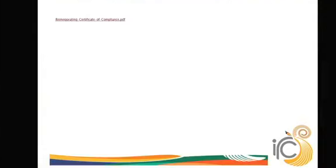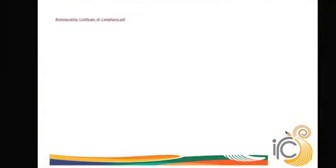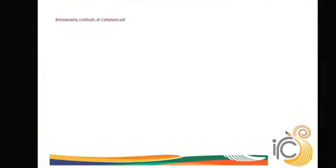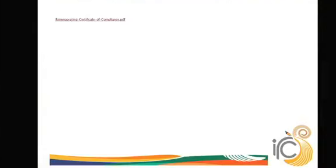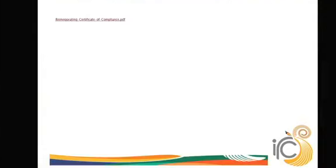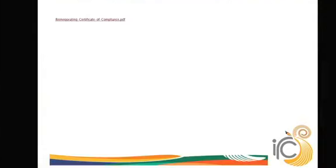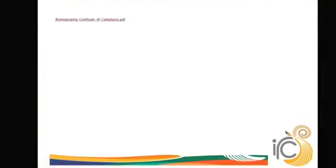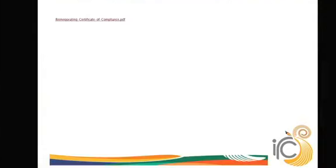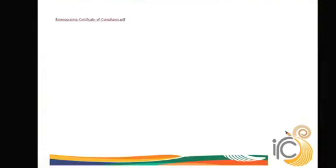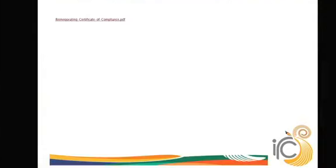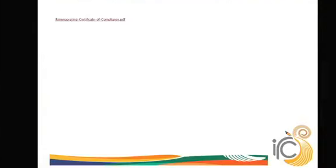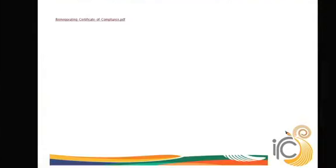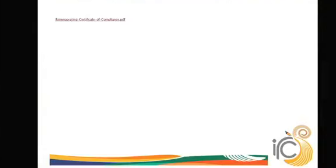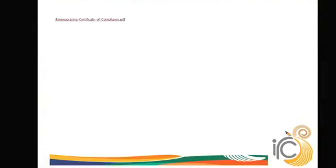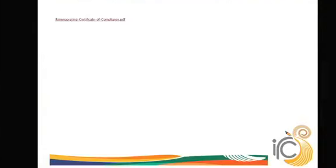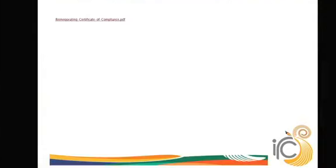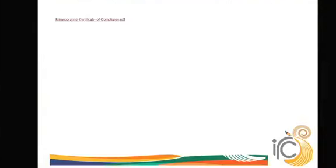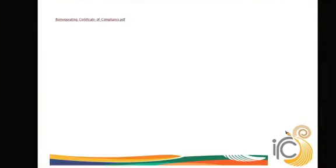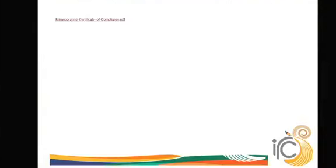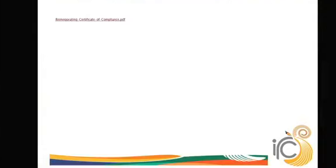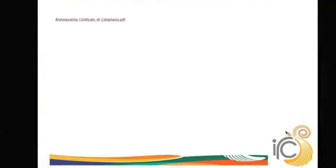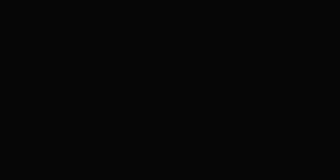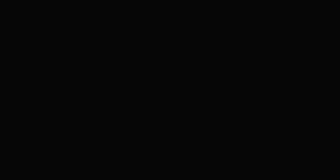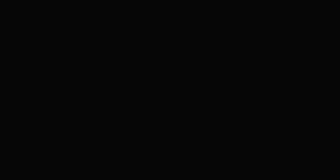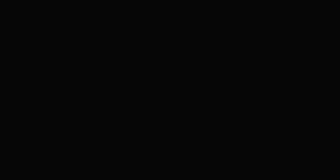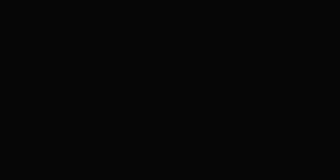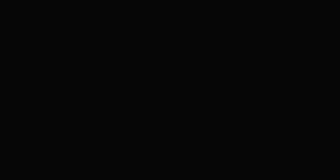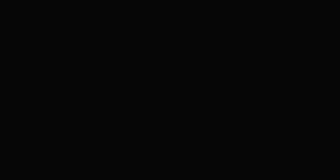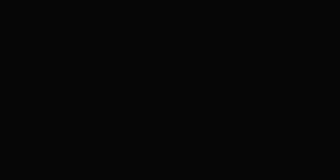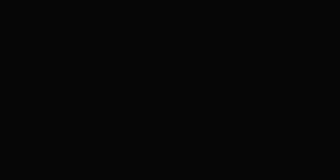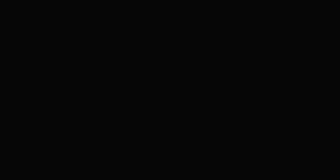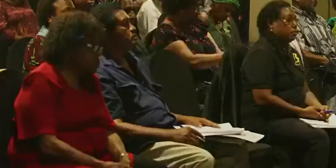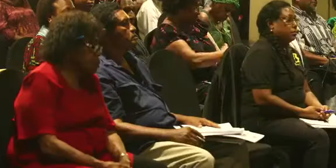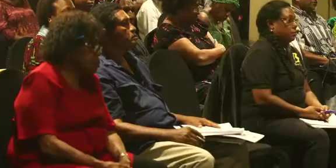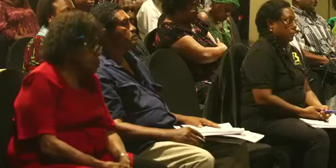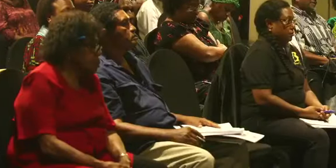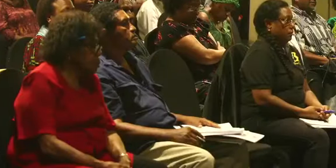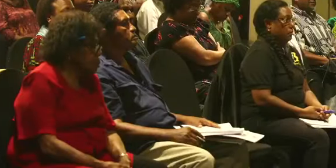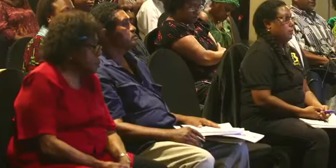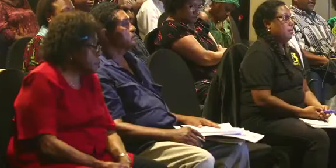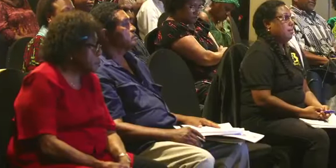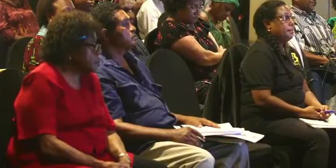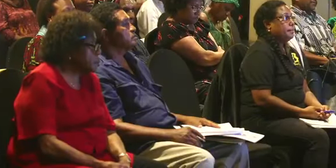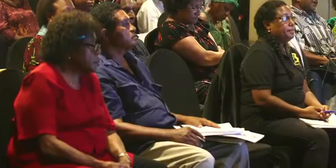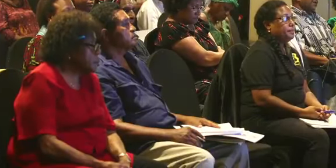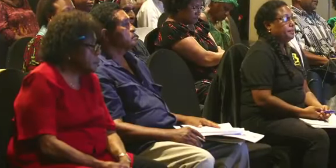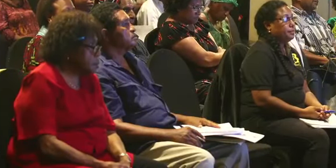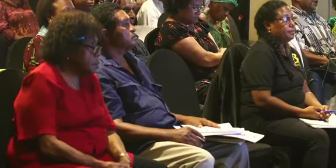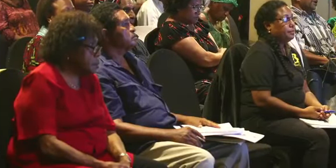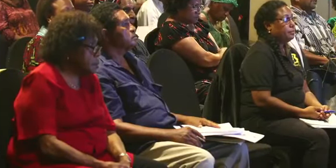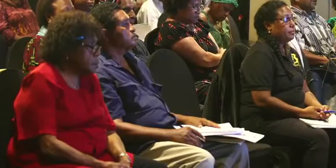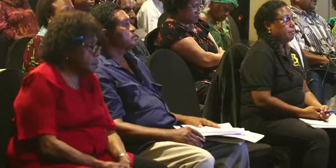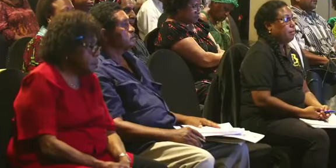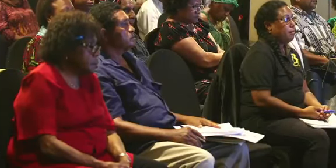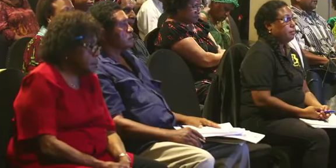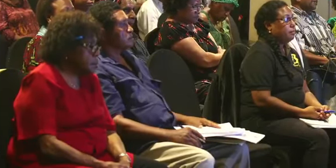taxpayers with less than 3 months or TIN registration less than 3 months,